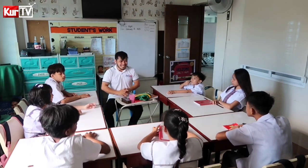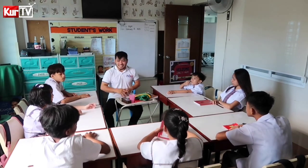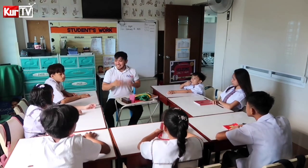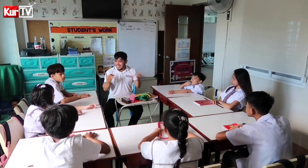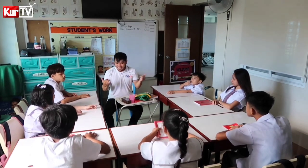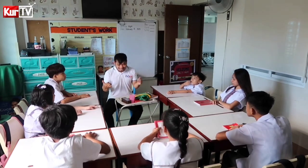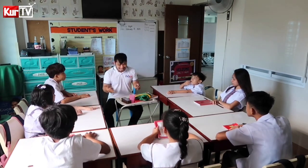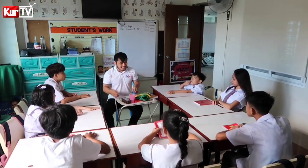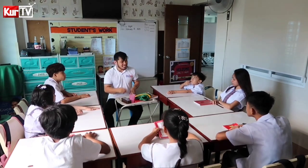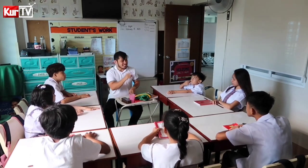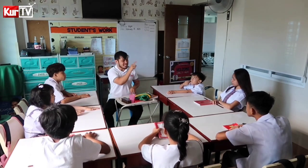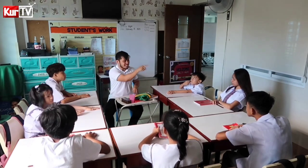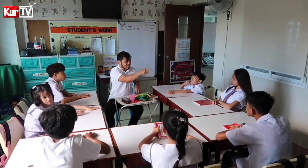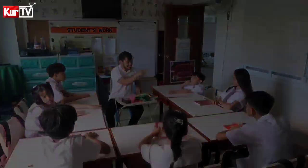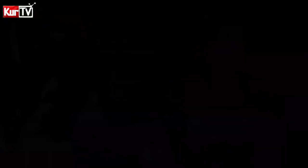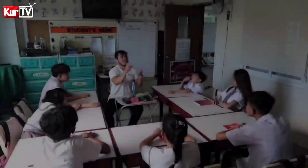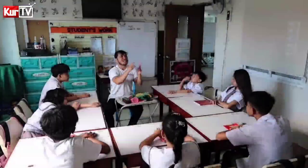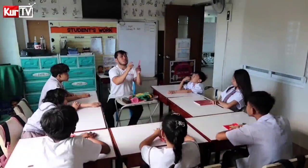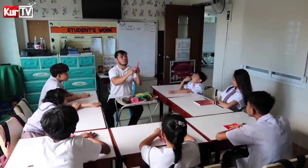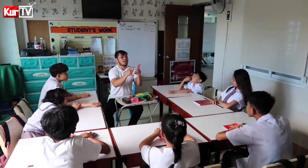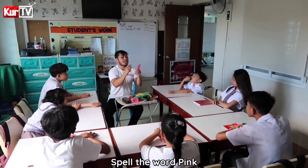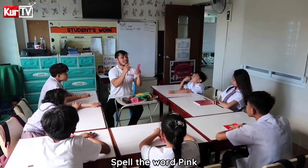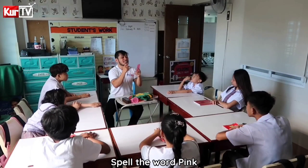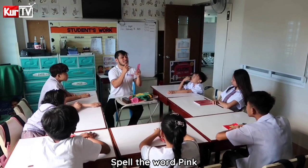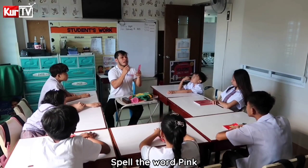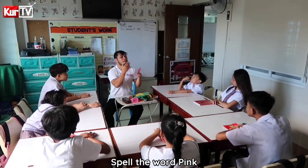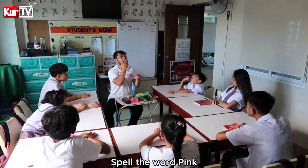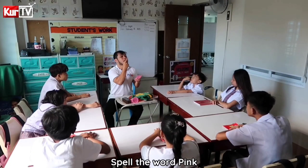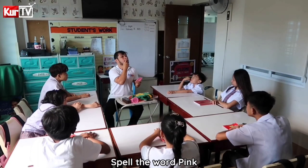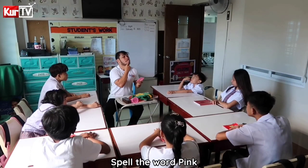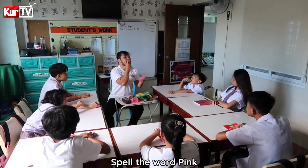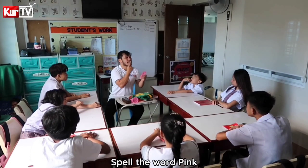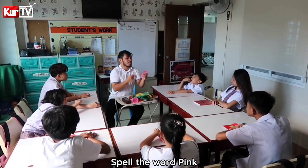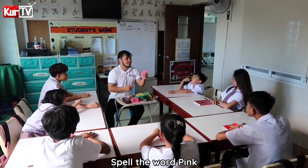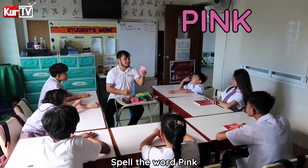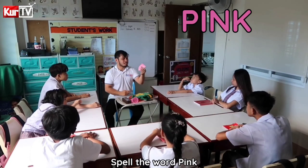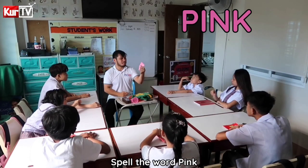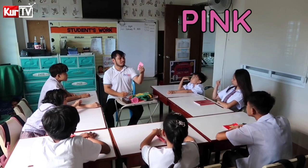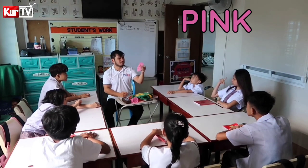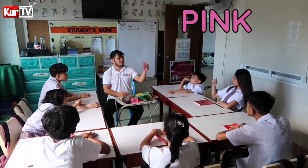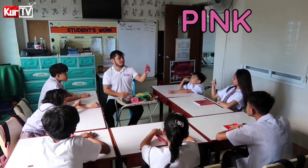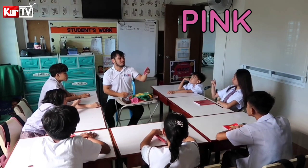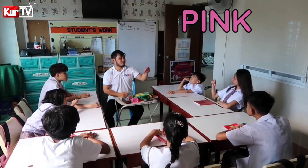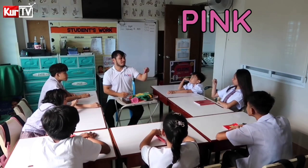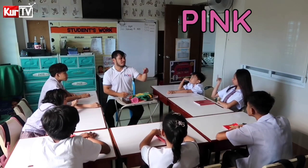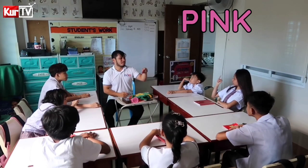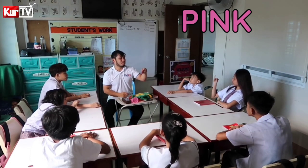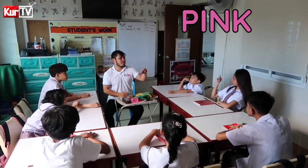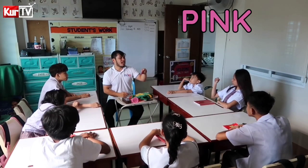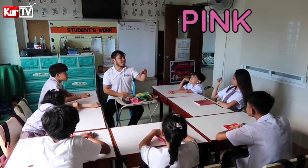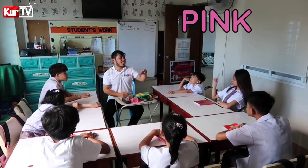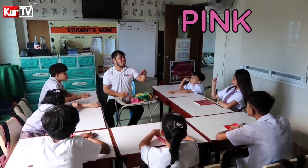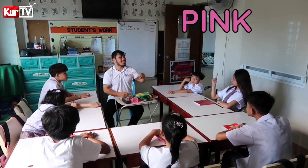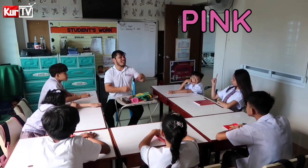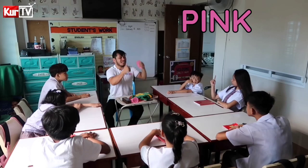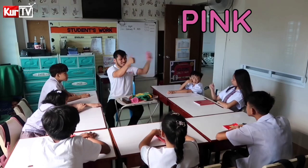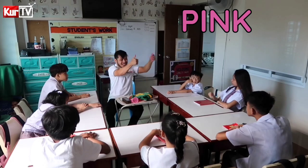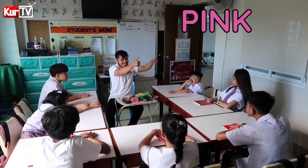Next. Si. Spell the word pink. P-I-N-K. Very